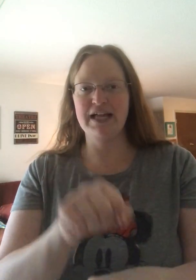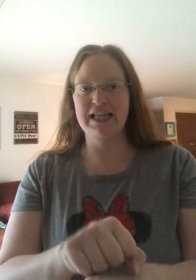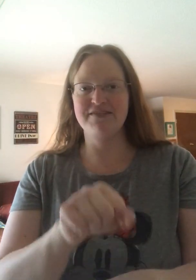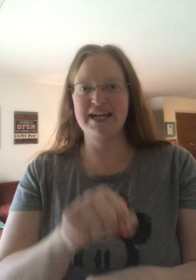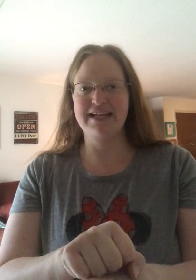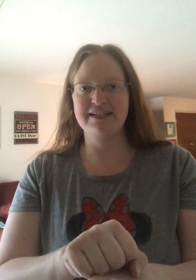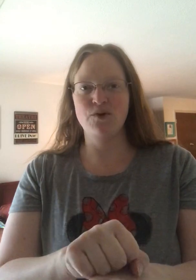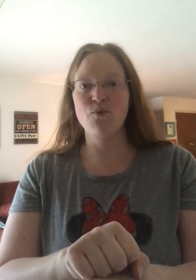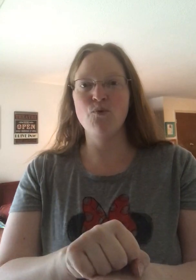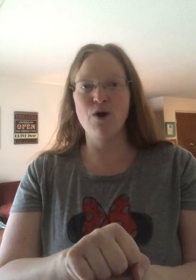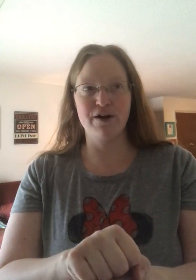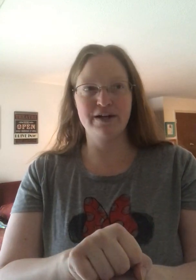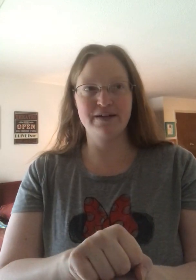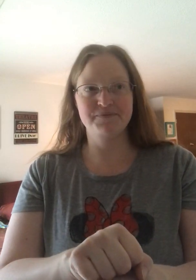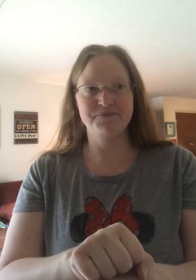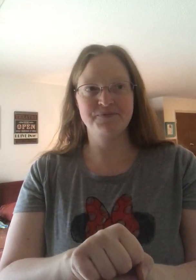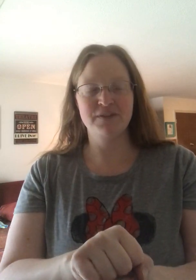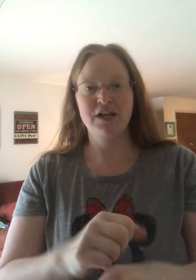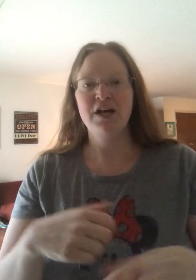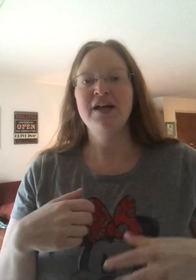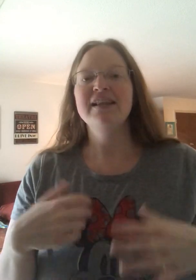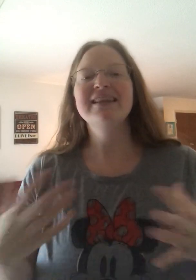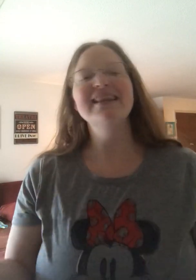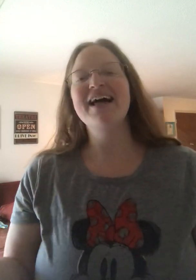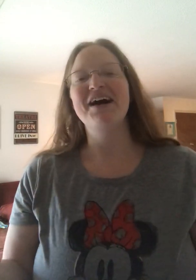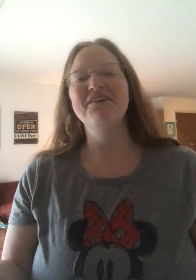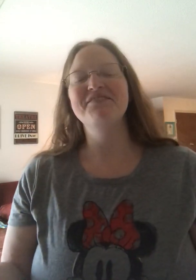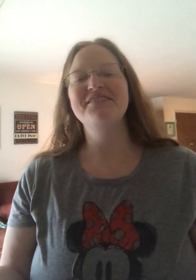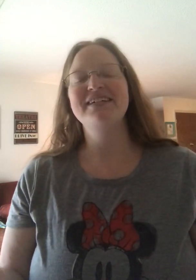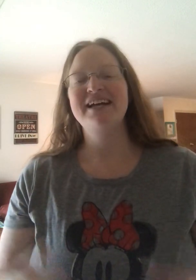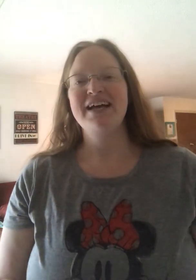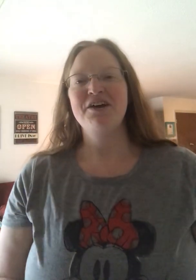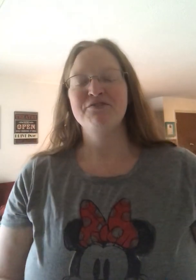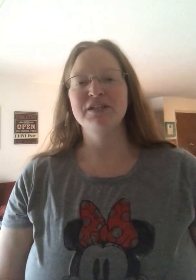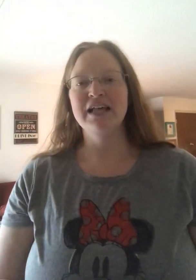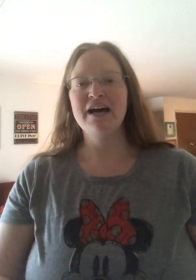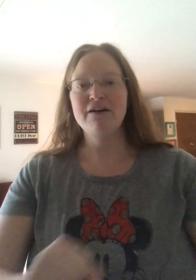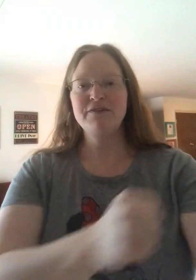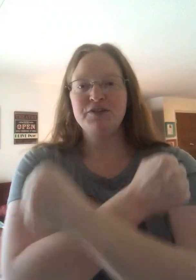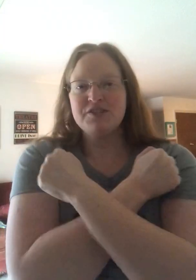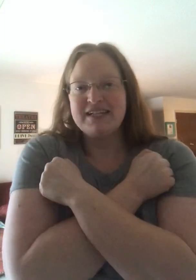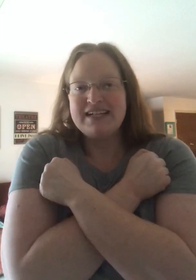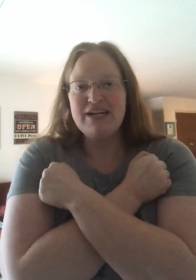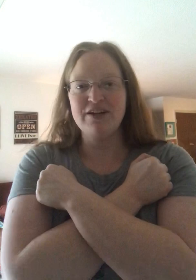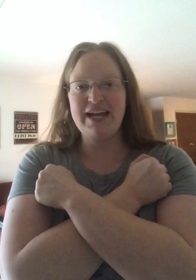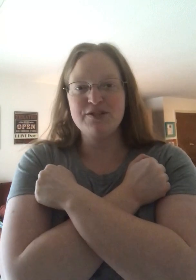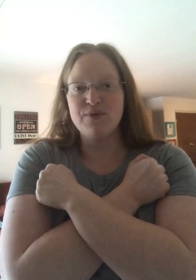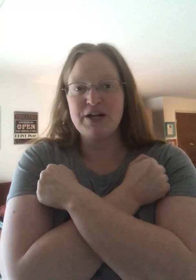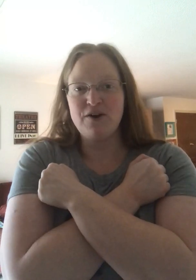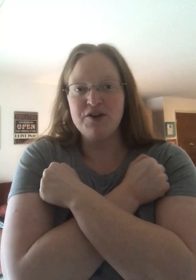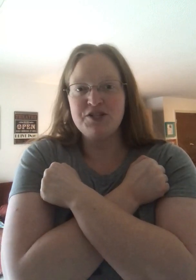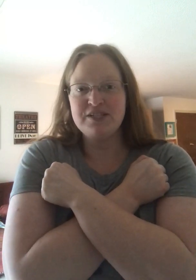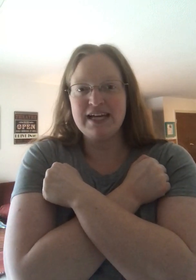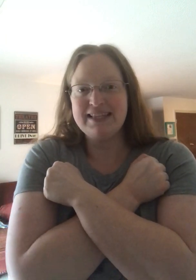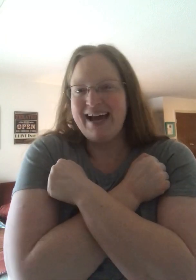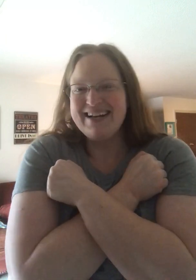left hand. Work. Love. For love, you're just going to take your hands right across just like that and